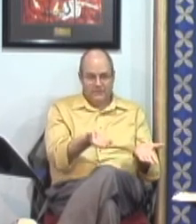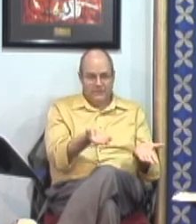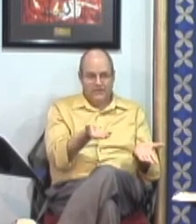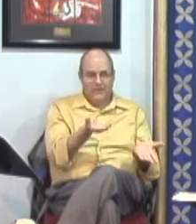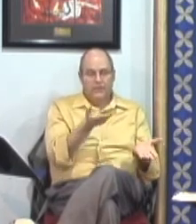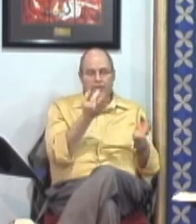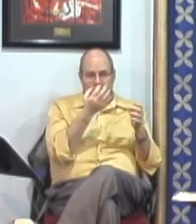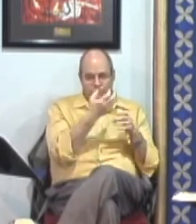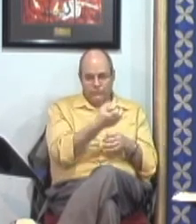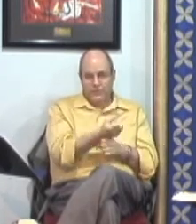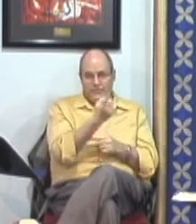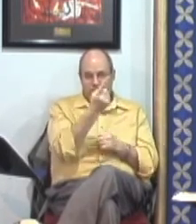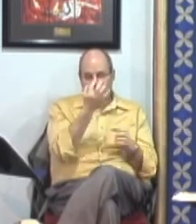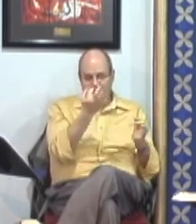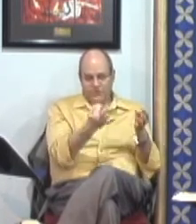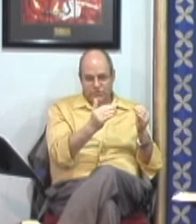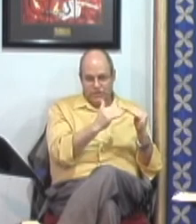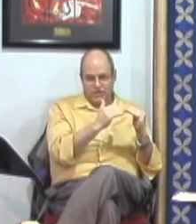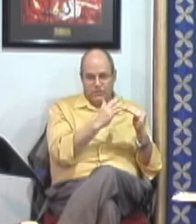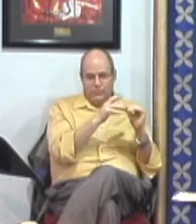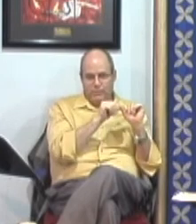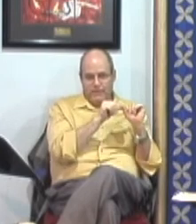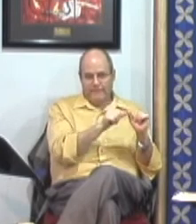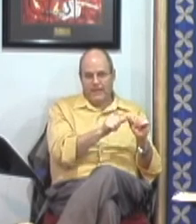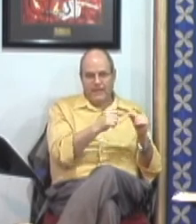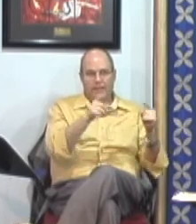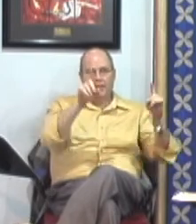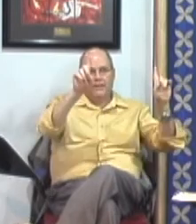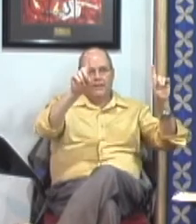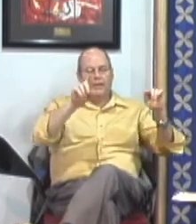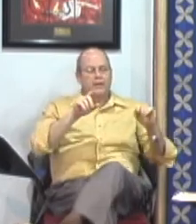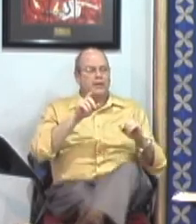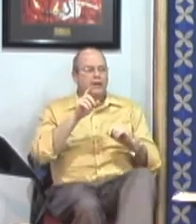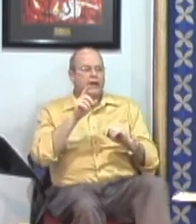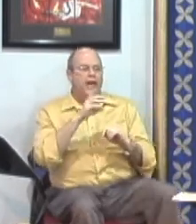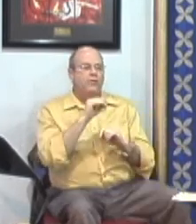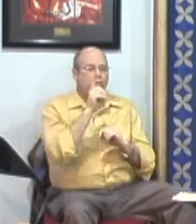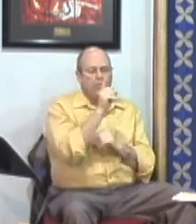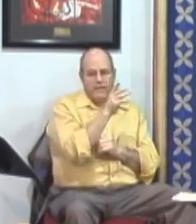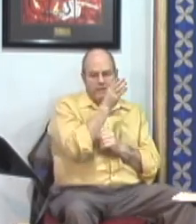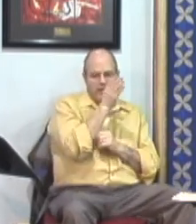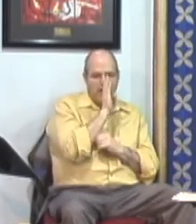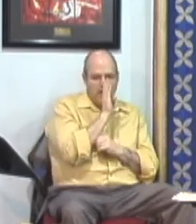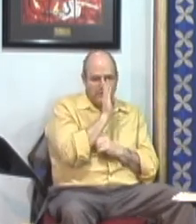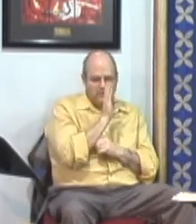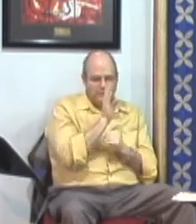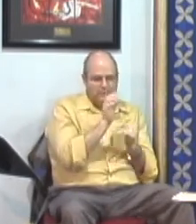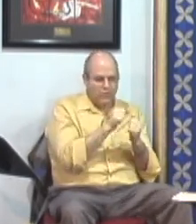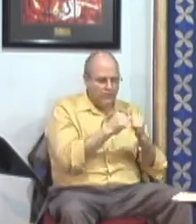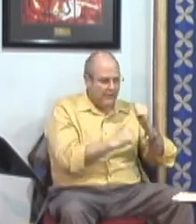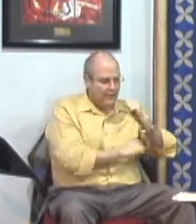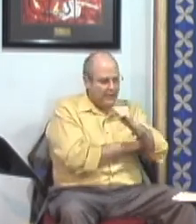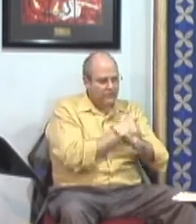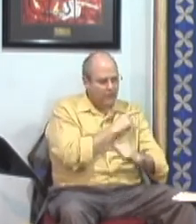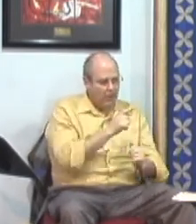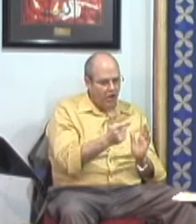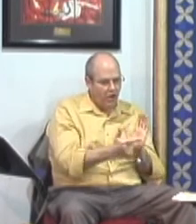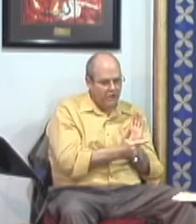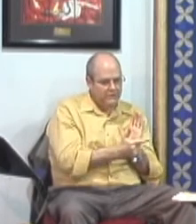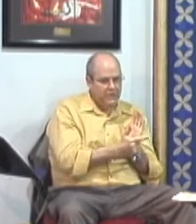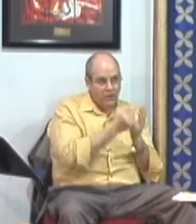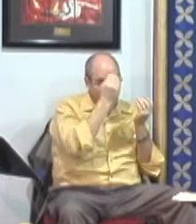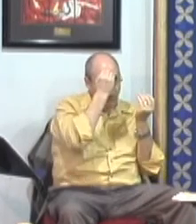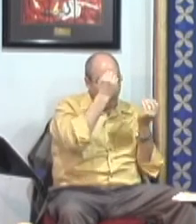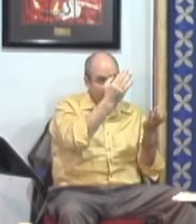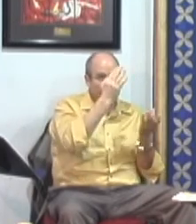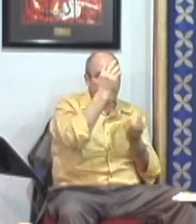his justice will prevail. And then secondly was that one of God's most foundational laws is that